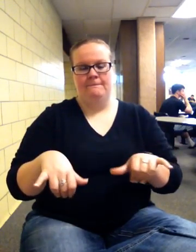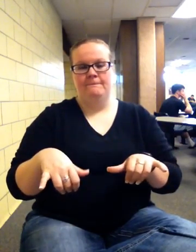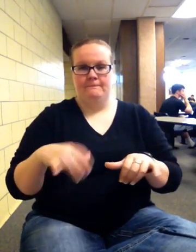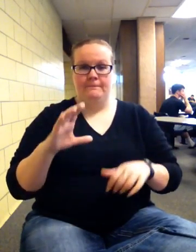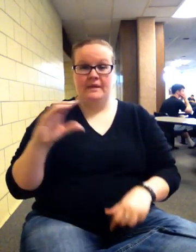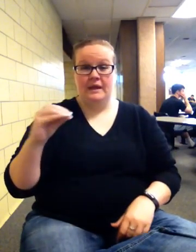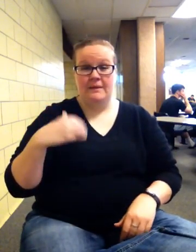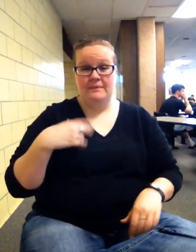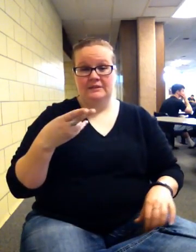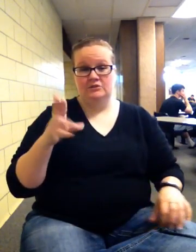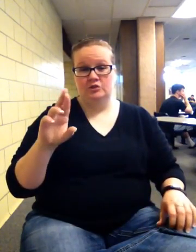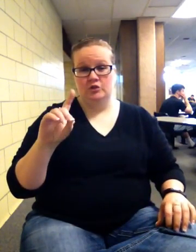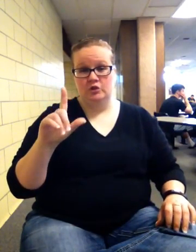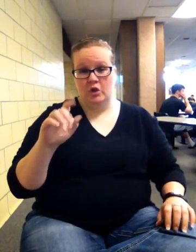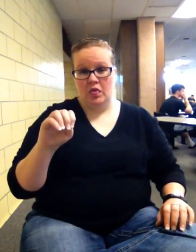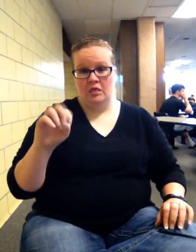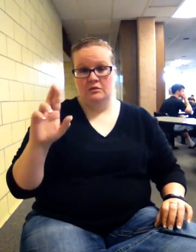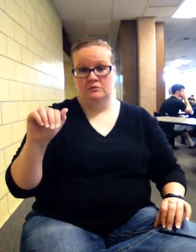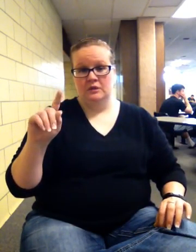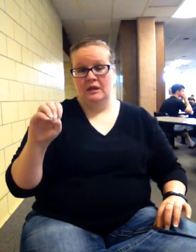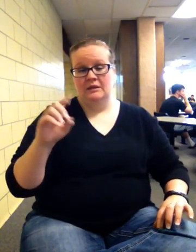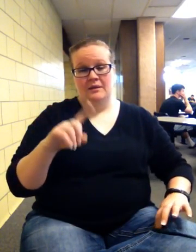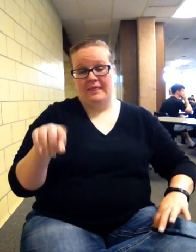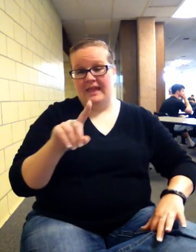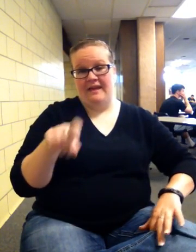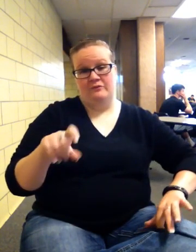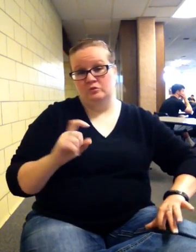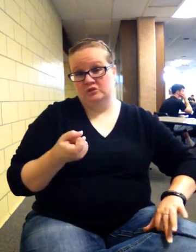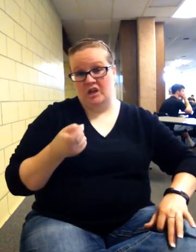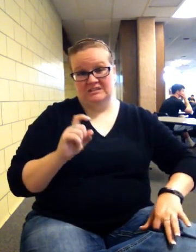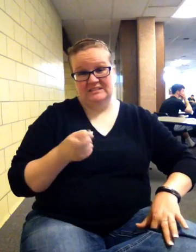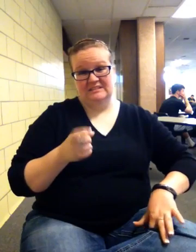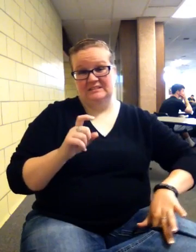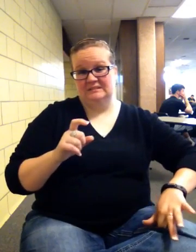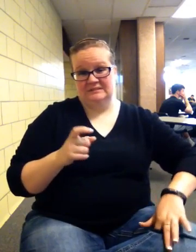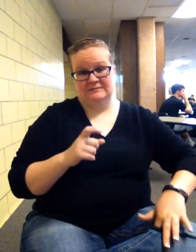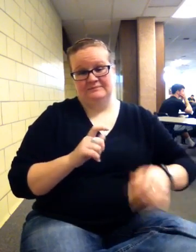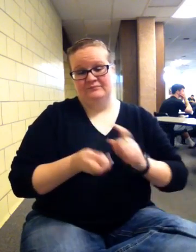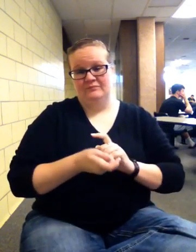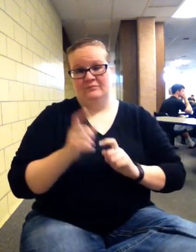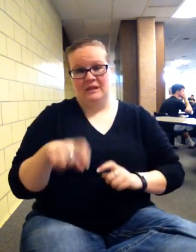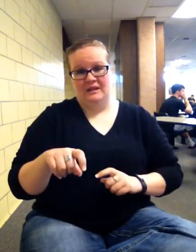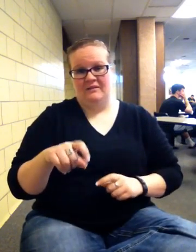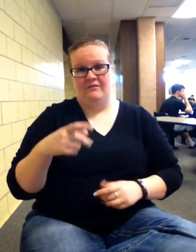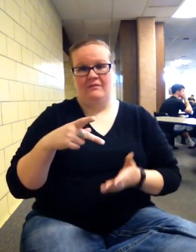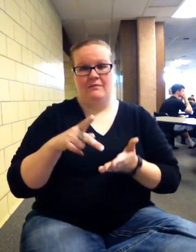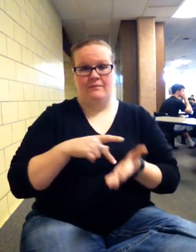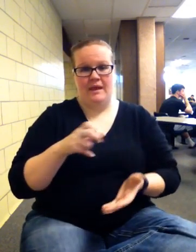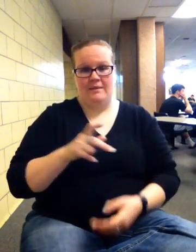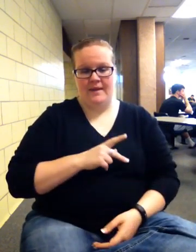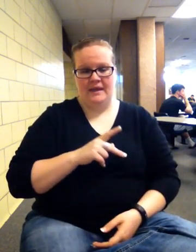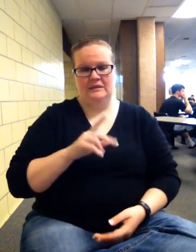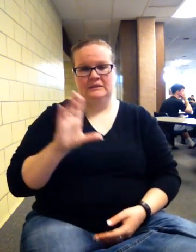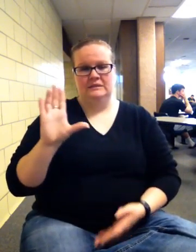but as you can tell, they would have to adjust it. You can't have payback period and discount payback period have the same hurdle rate because there's no way that they can